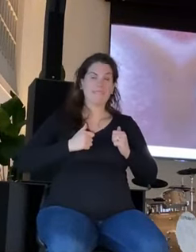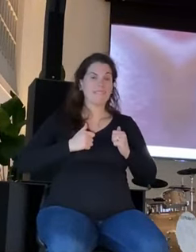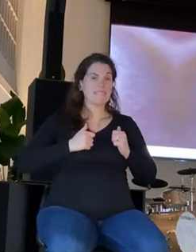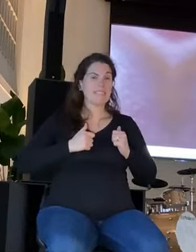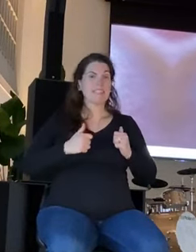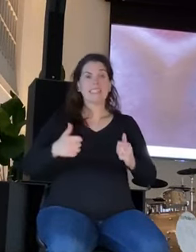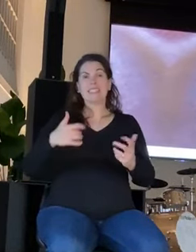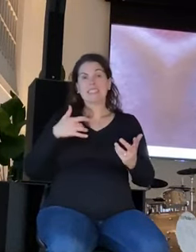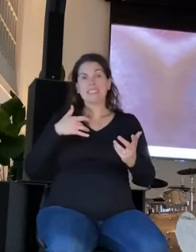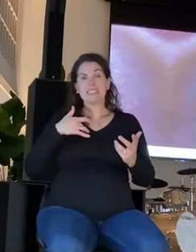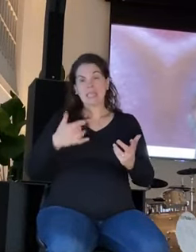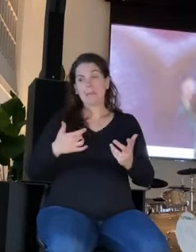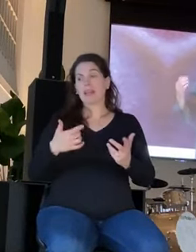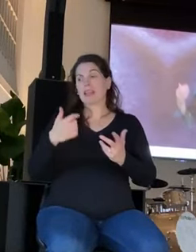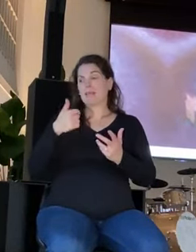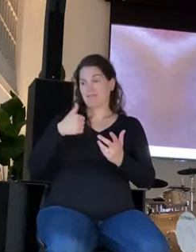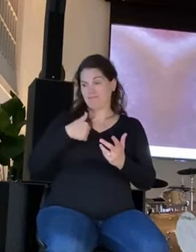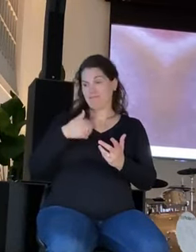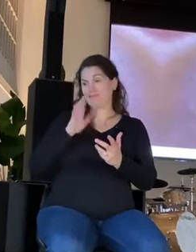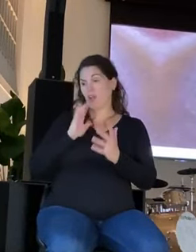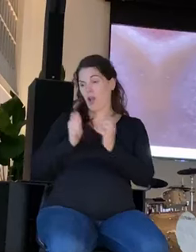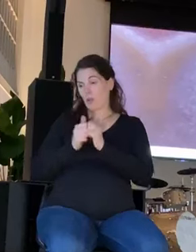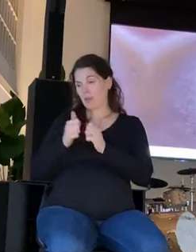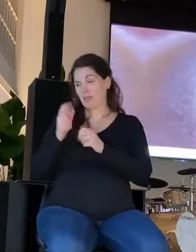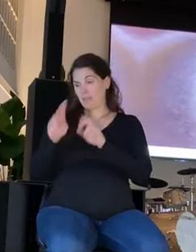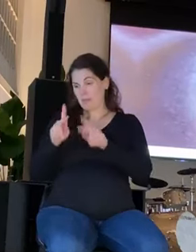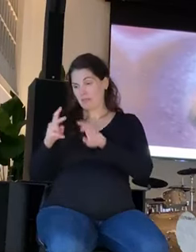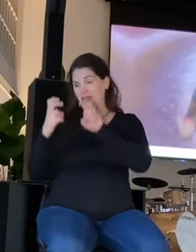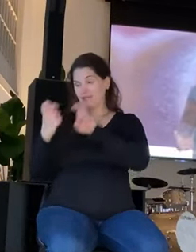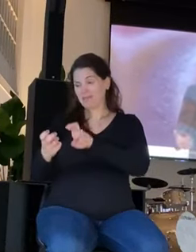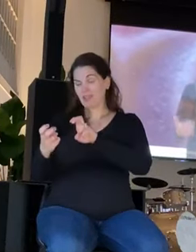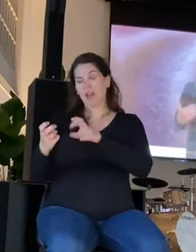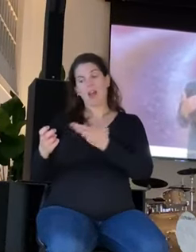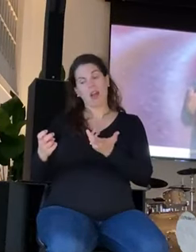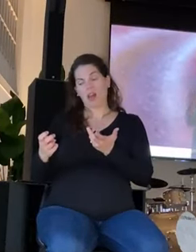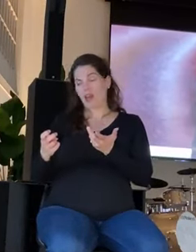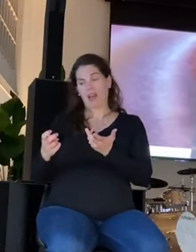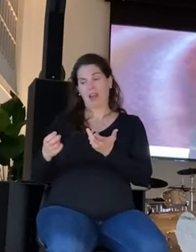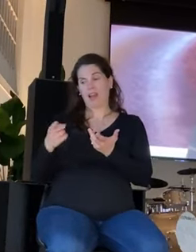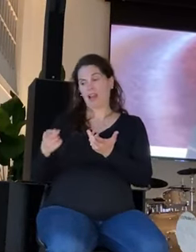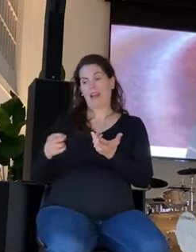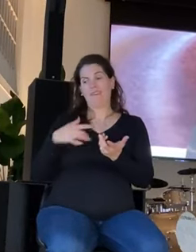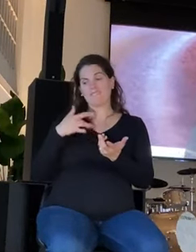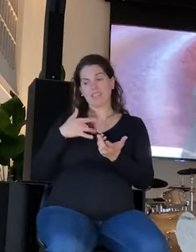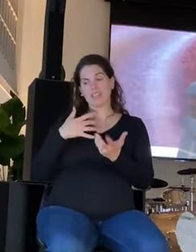to some kind of sexual sin or some kind of sexual promiscuity that they got into